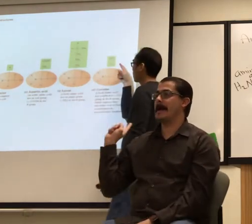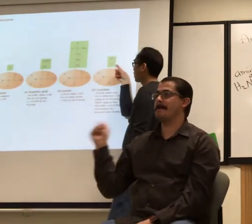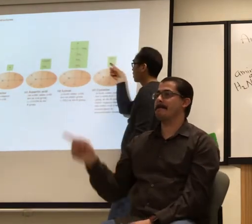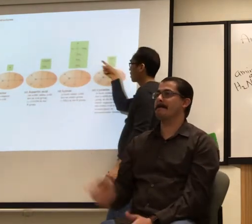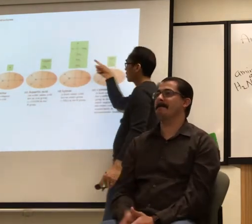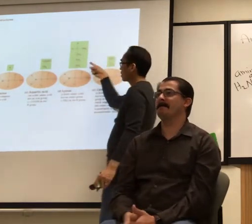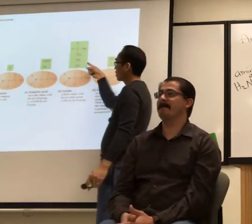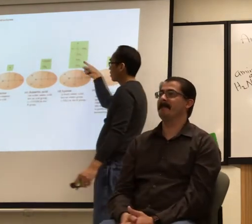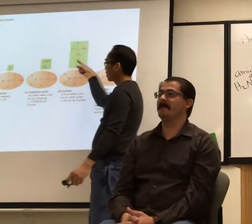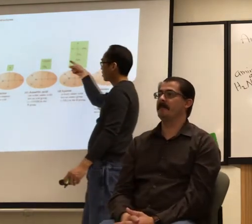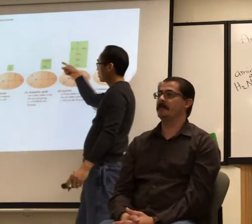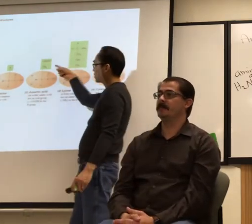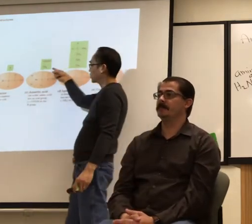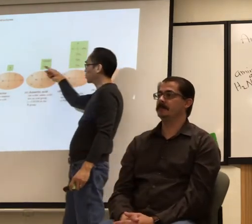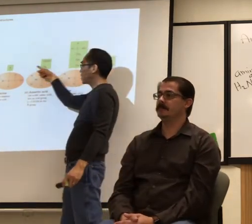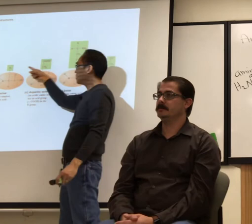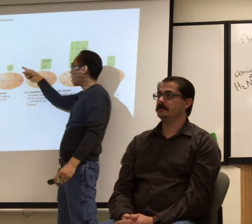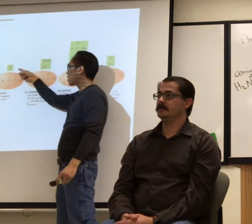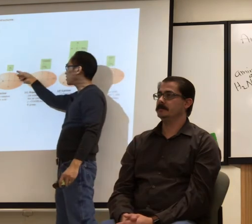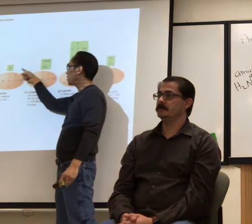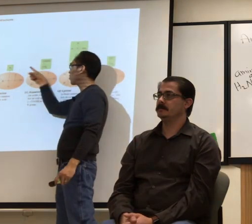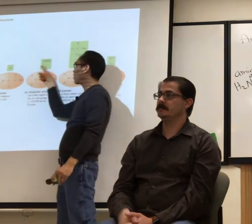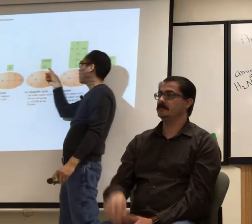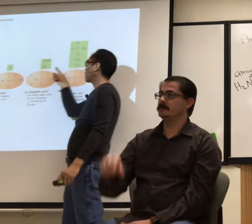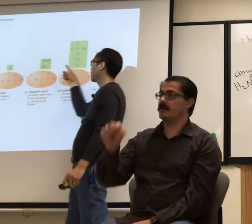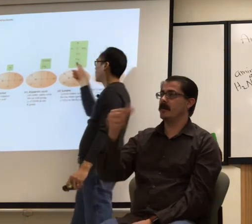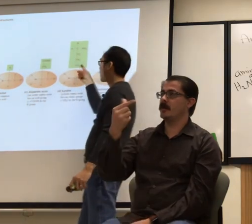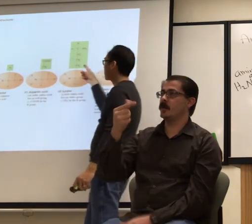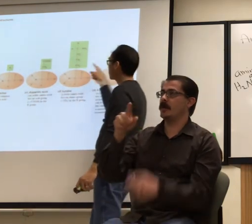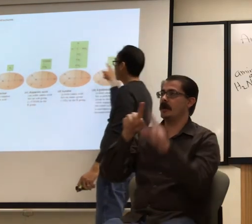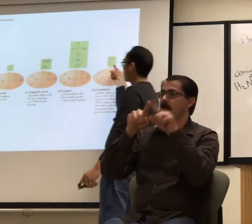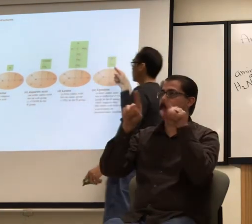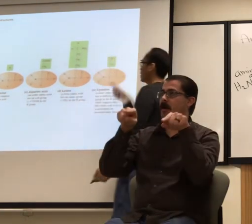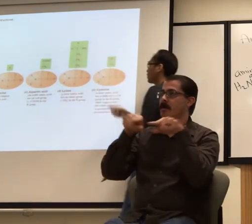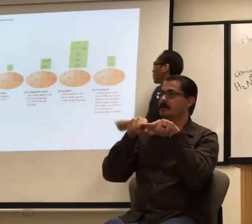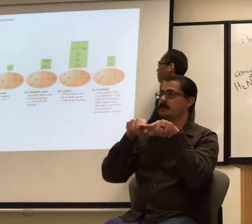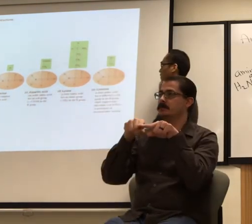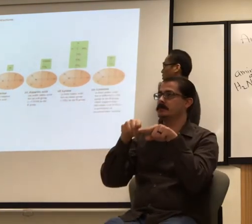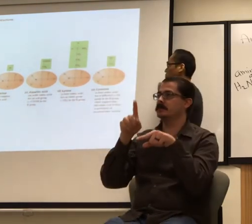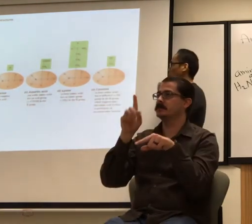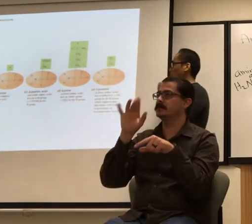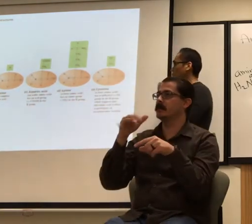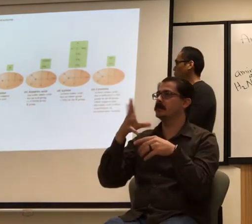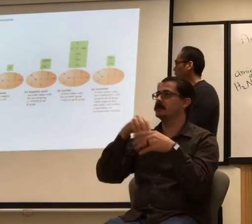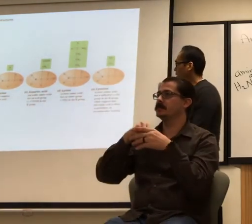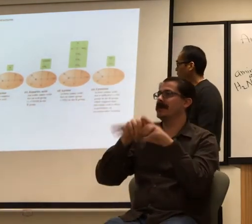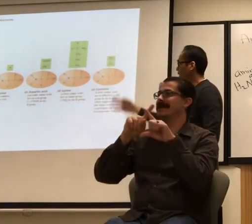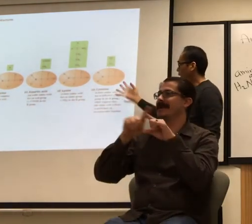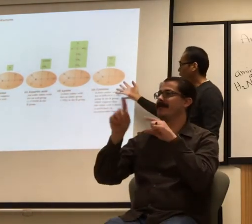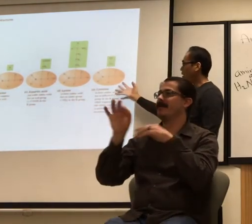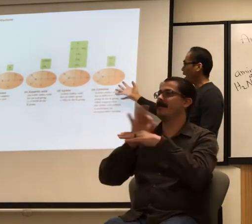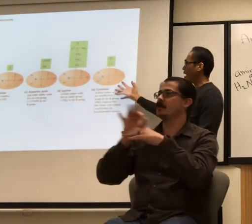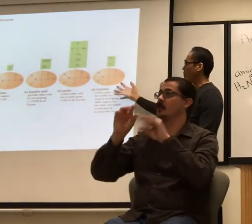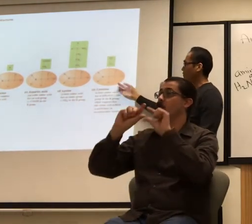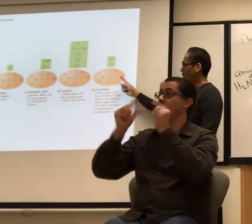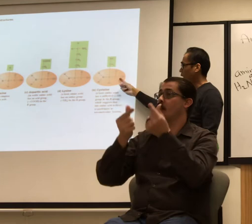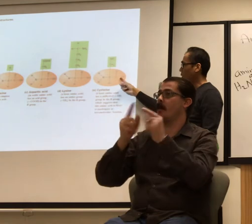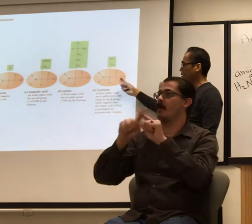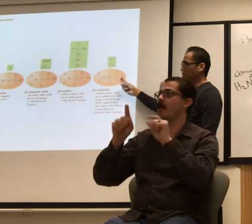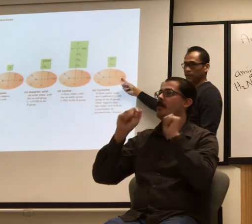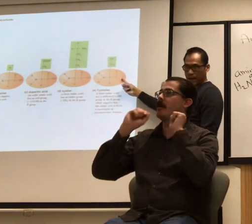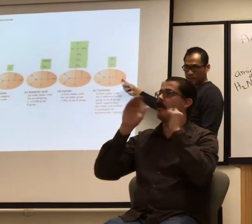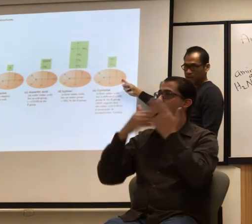that this green box here contains a different functional group, but they all have